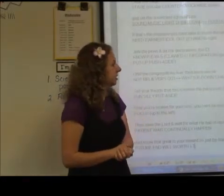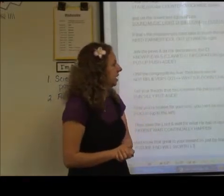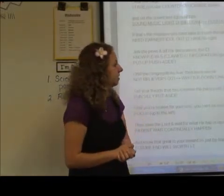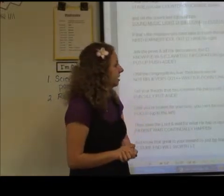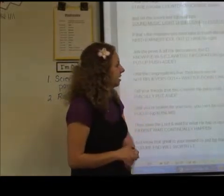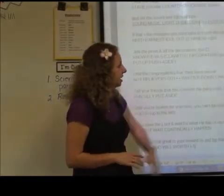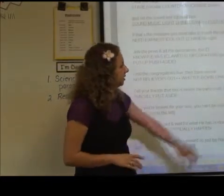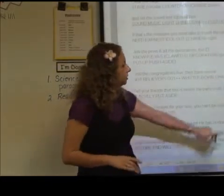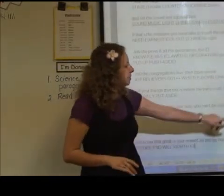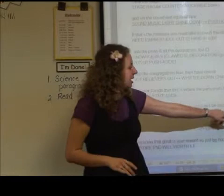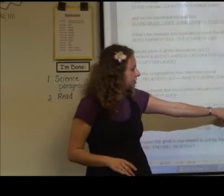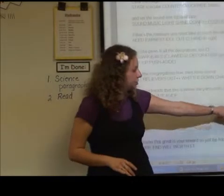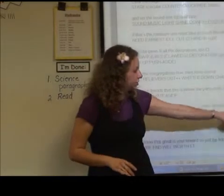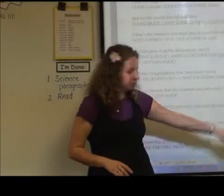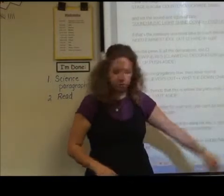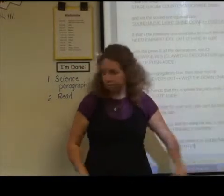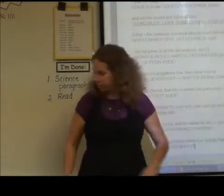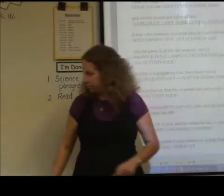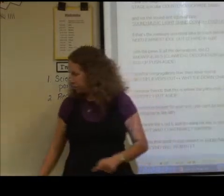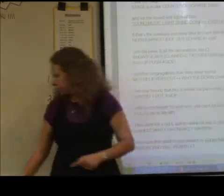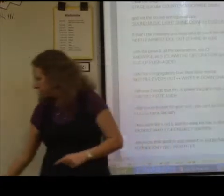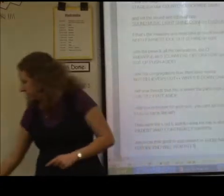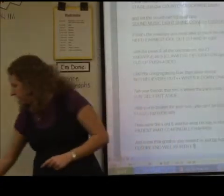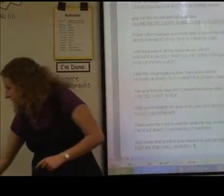you. And then it goes back to